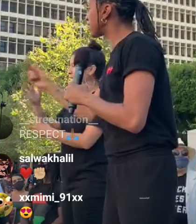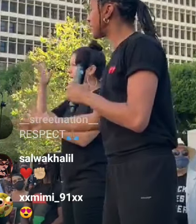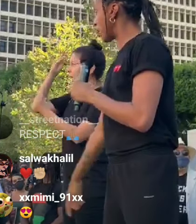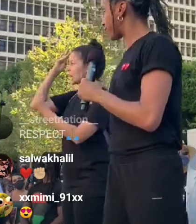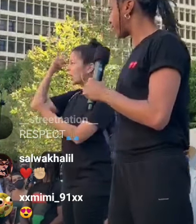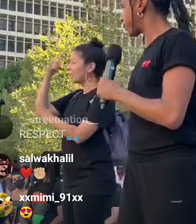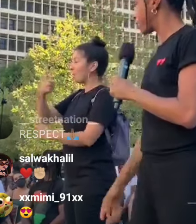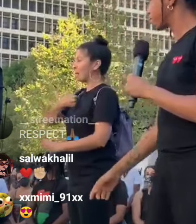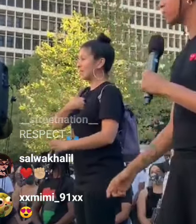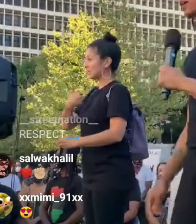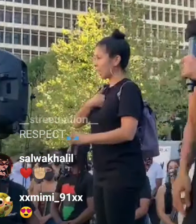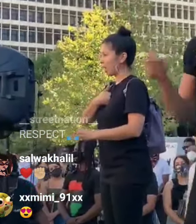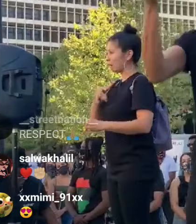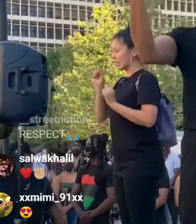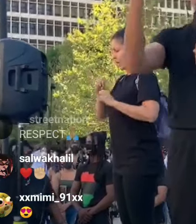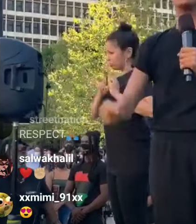I want to remind you